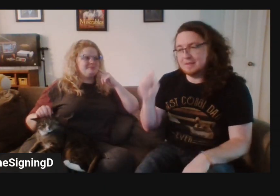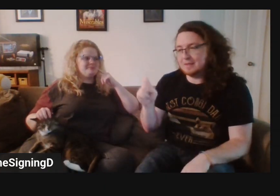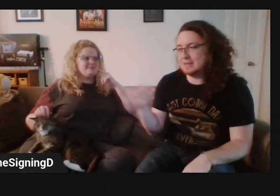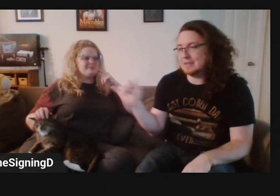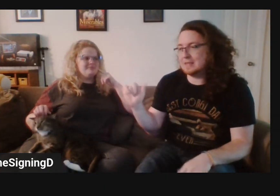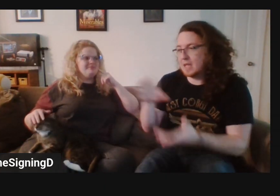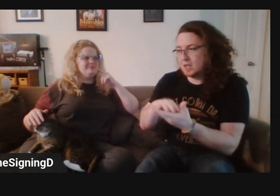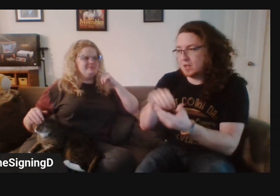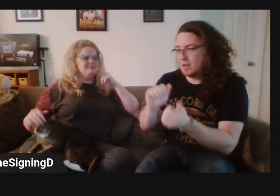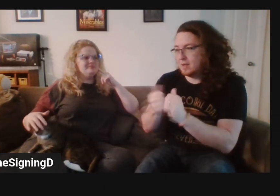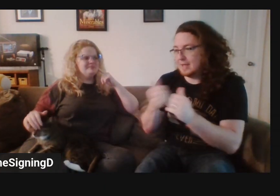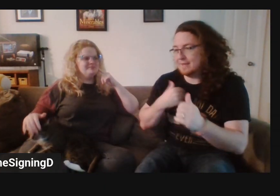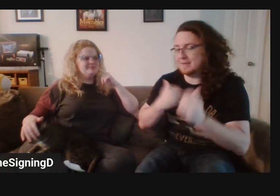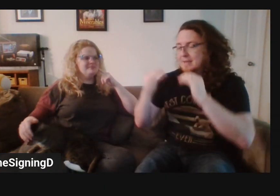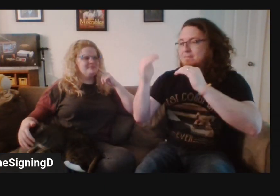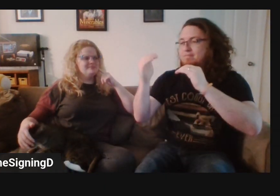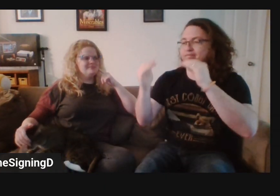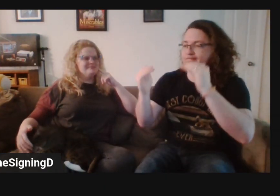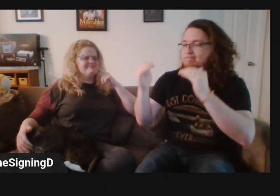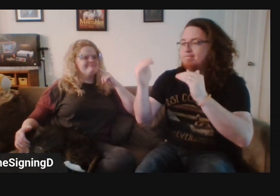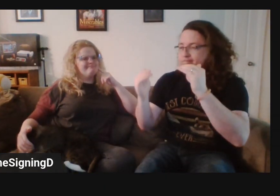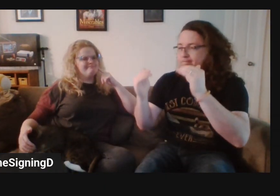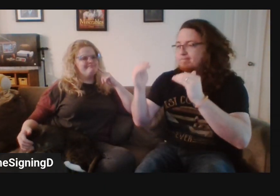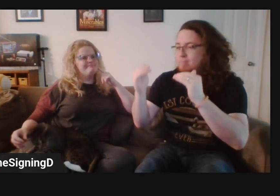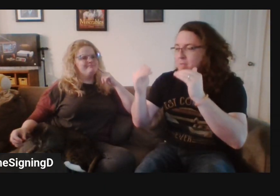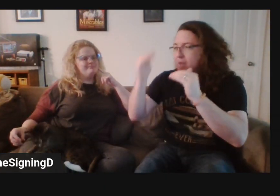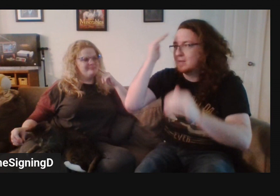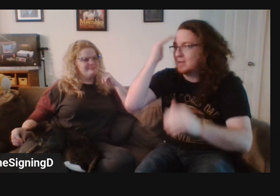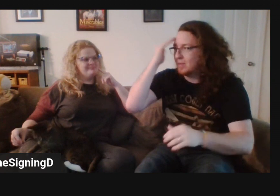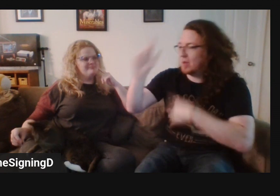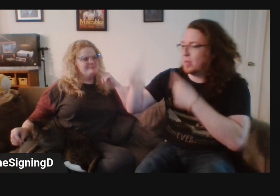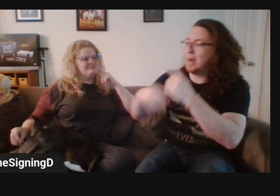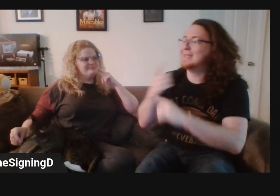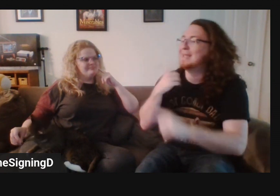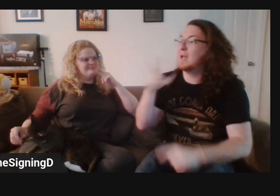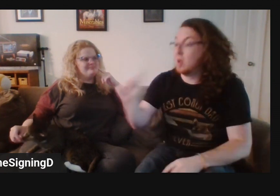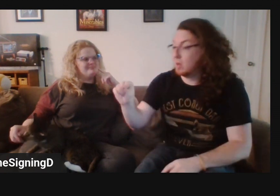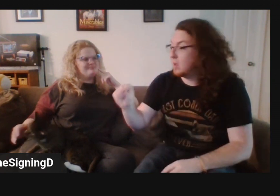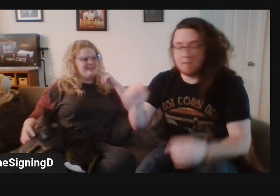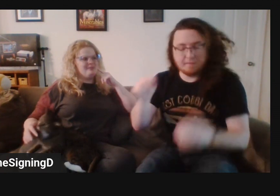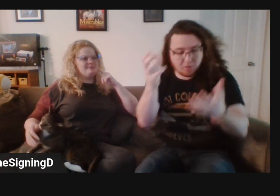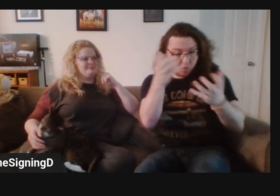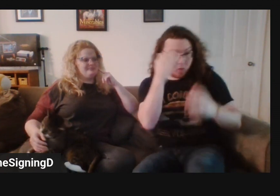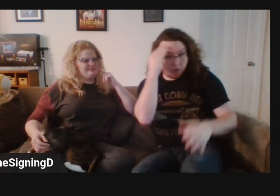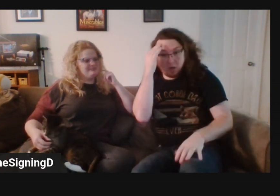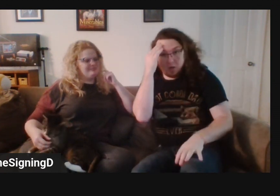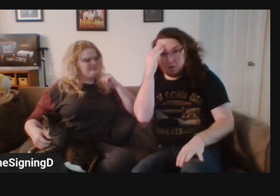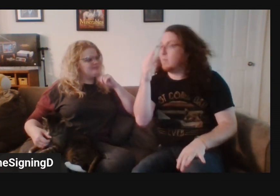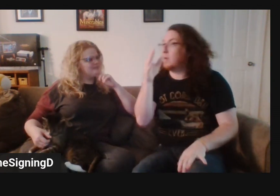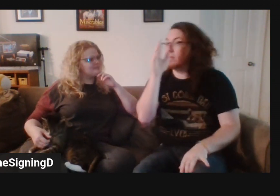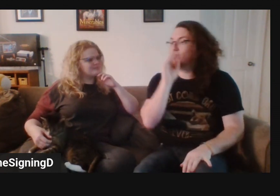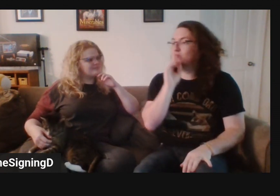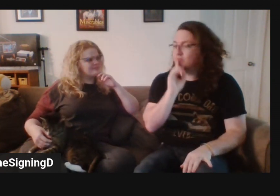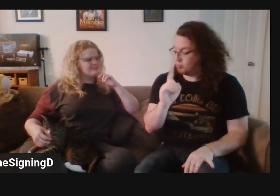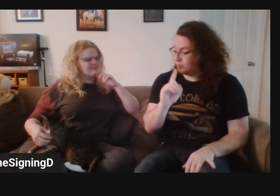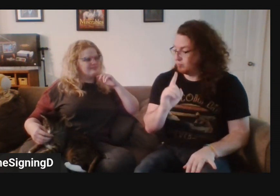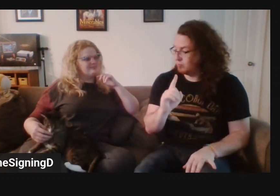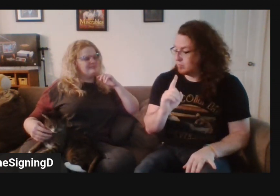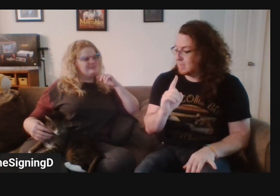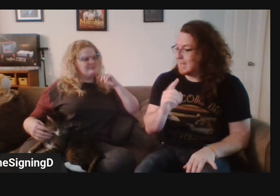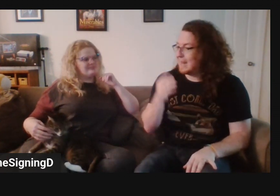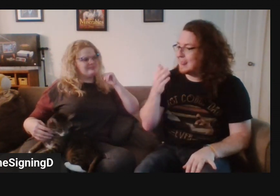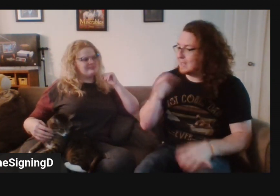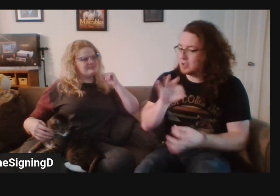of learn to have that balance of knowing when to say no. Okay, you want to know the God's honest truth? Yeah, there's a